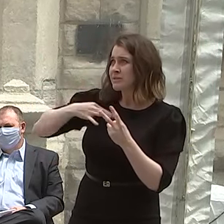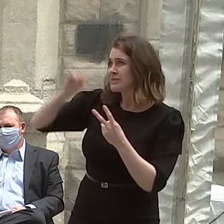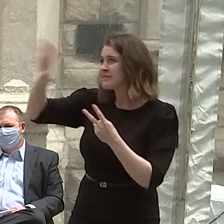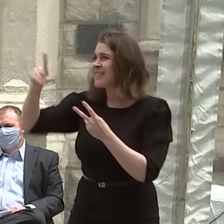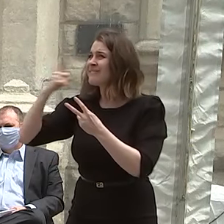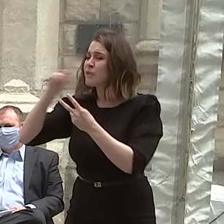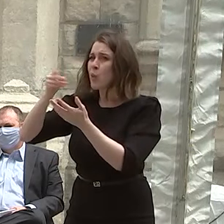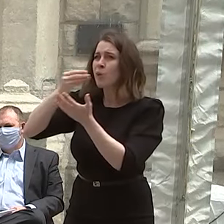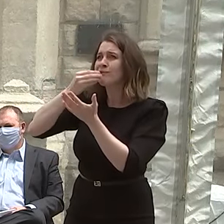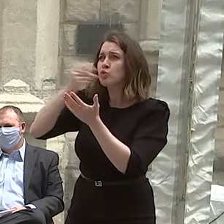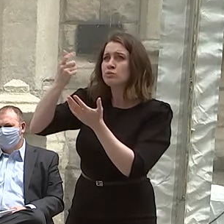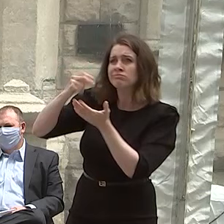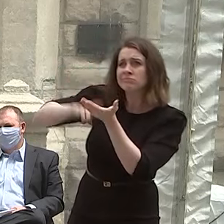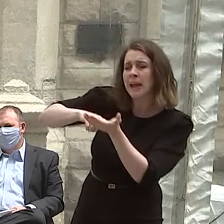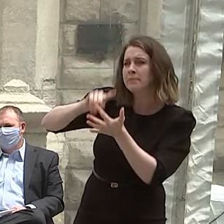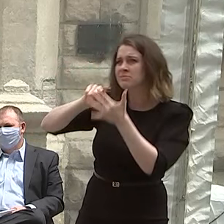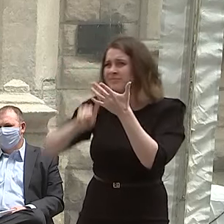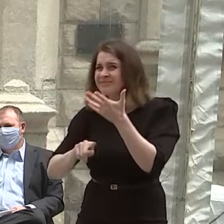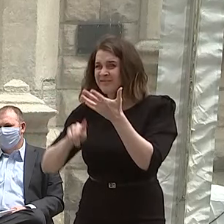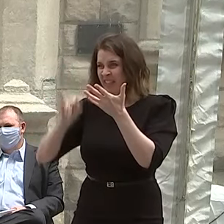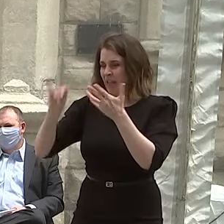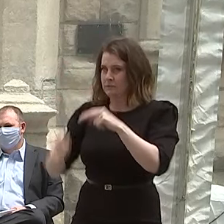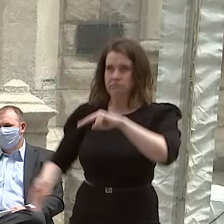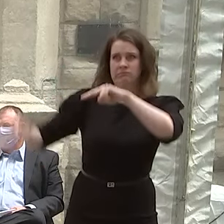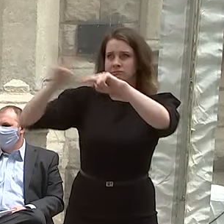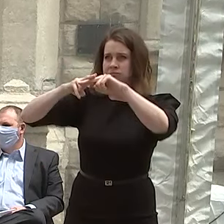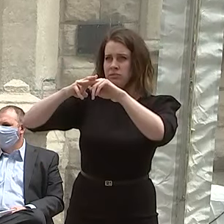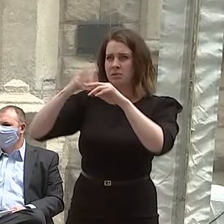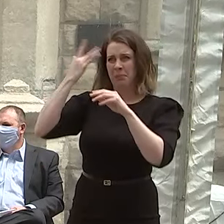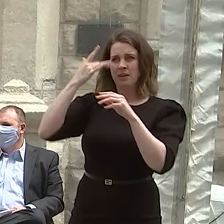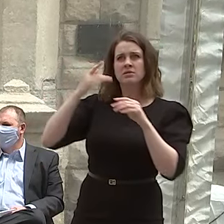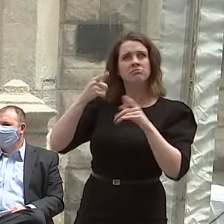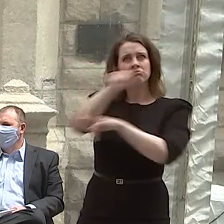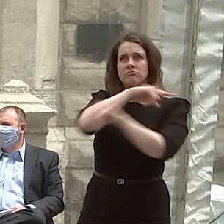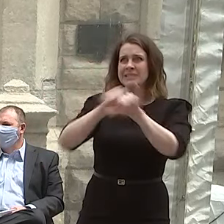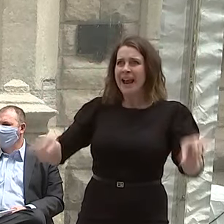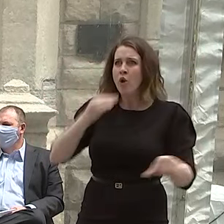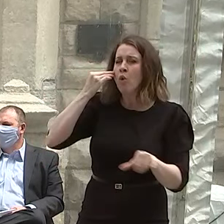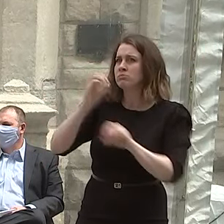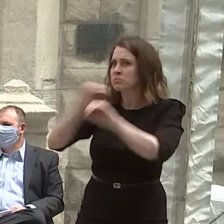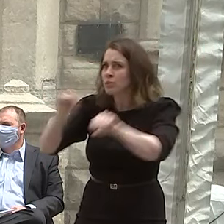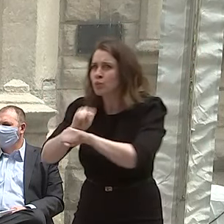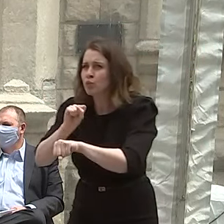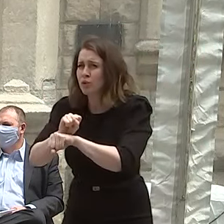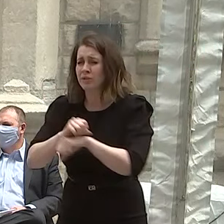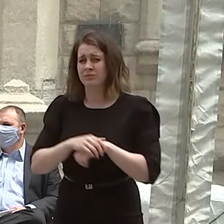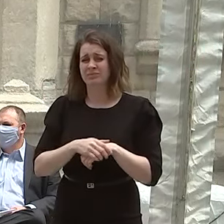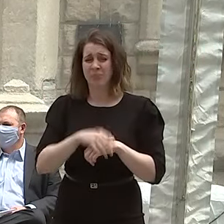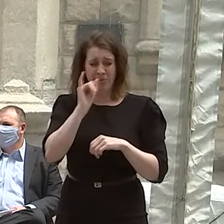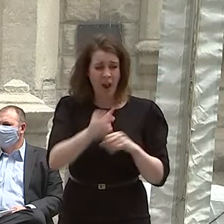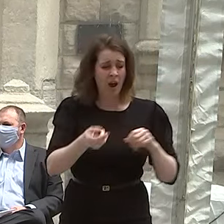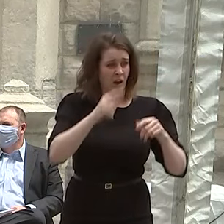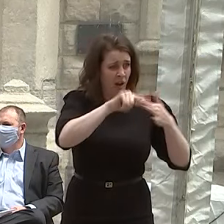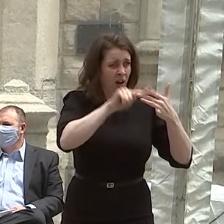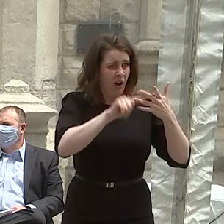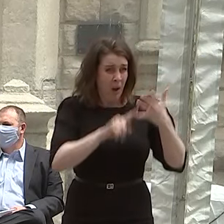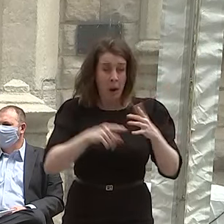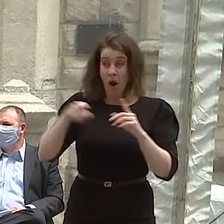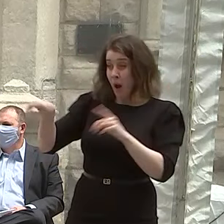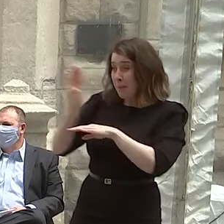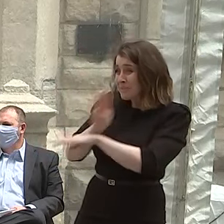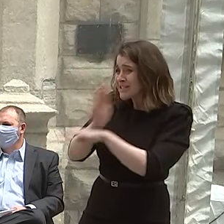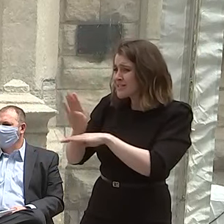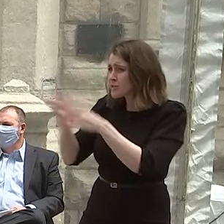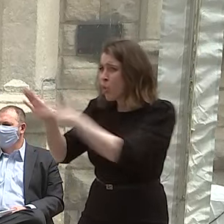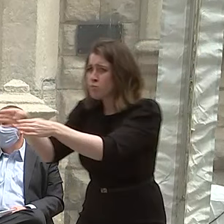by 50% in the weeks following the stay-at-home order. And that's all on top of the lives, the businesses, and the wages lost